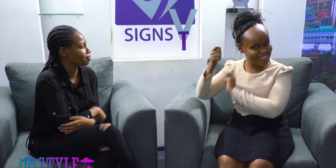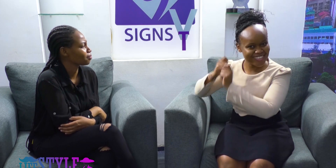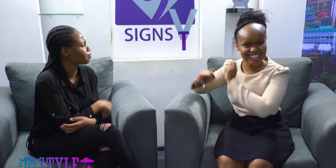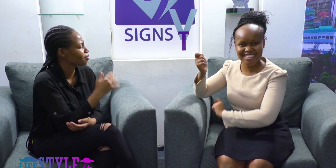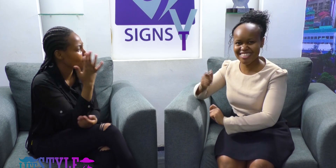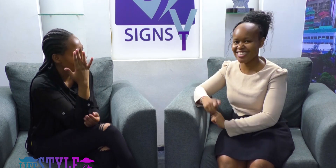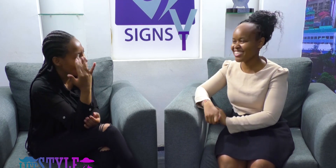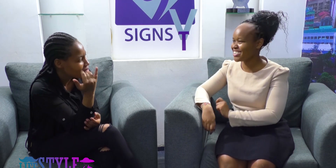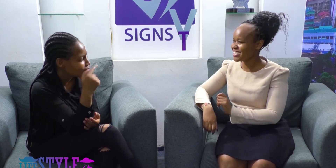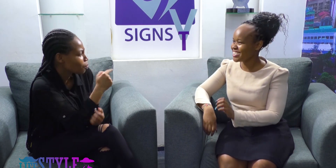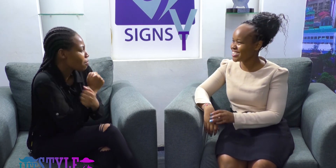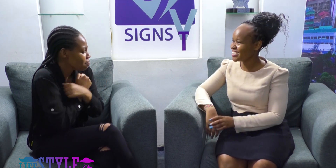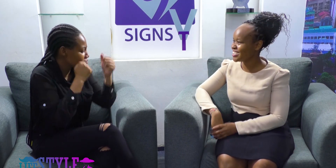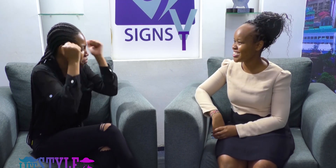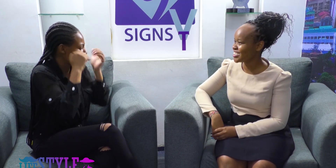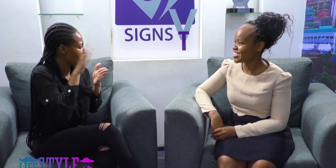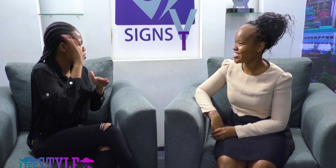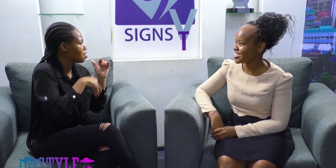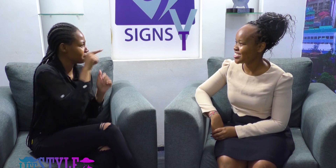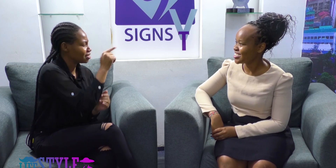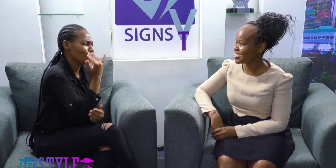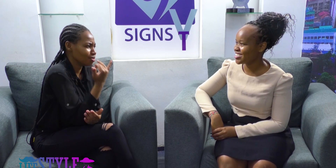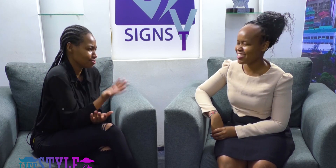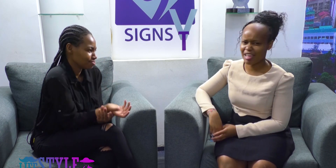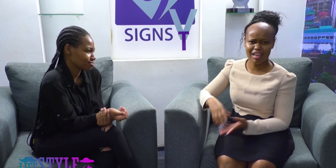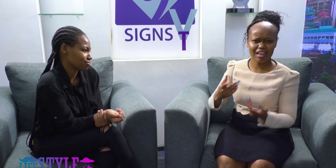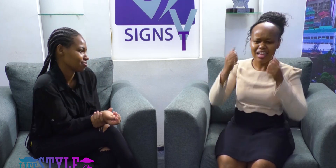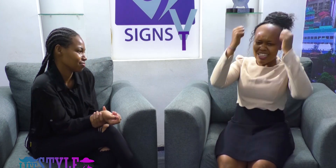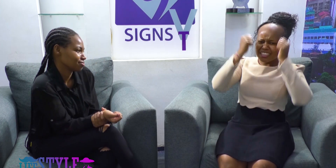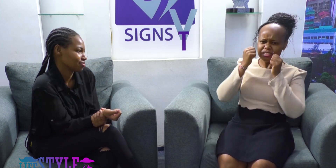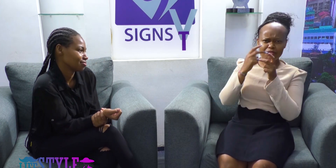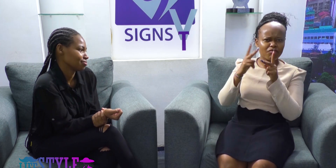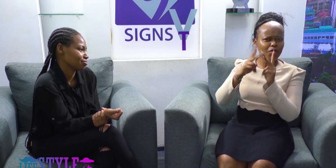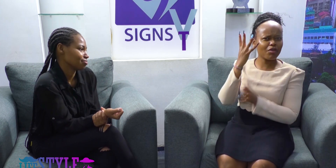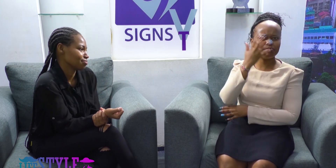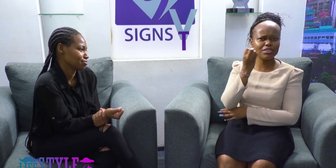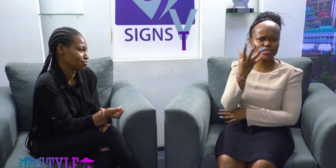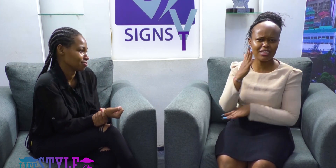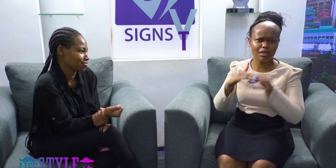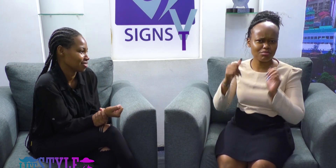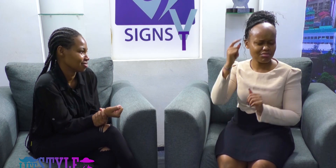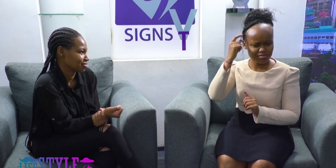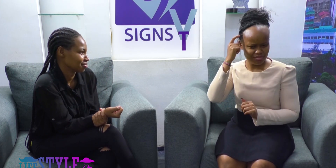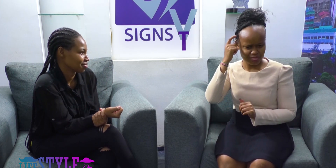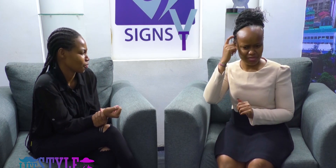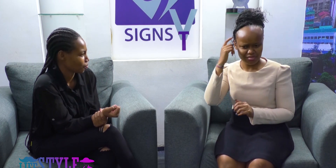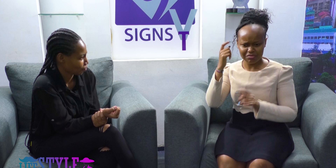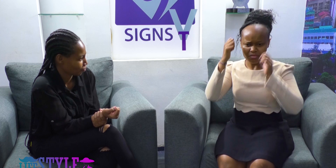For me, mostly I love weaves and wigs Why do you love wigs and weaves? because they're very much